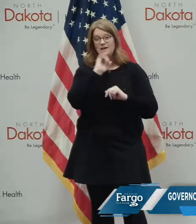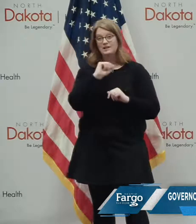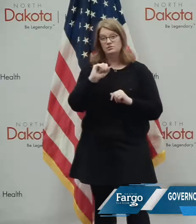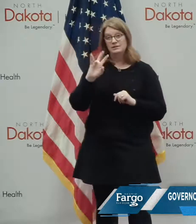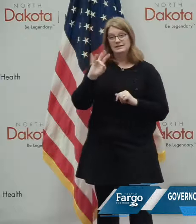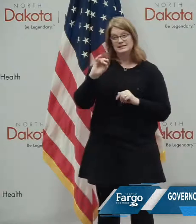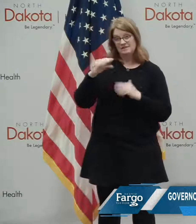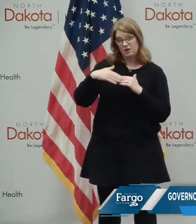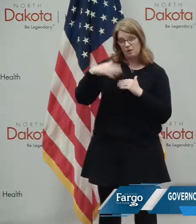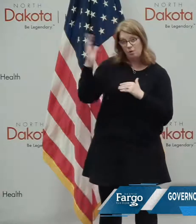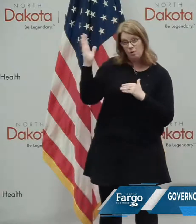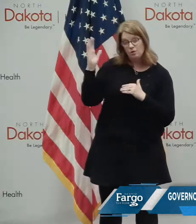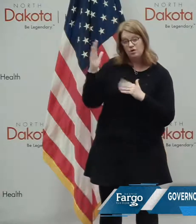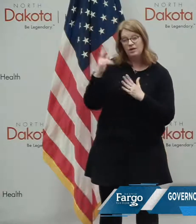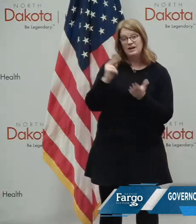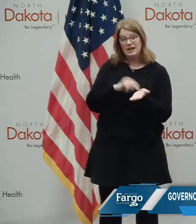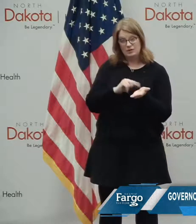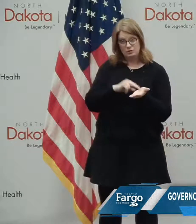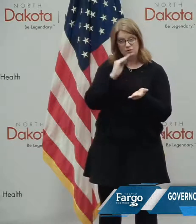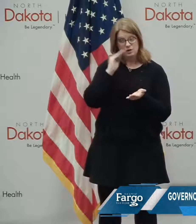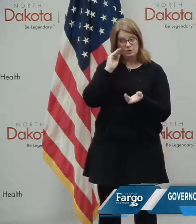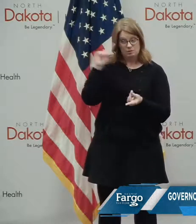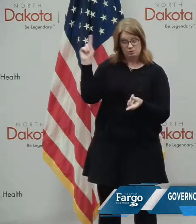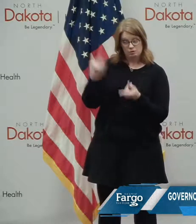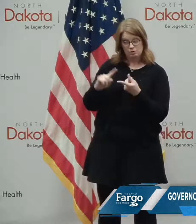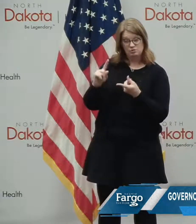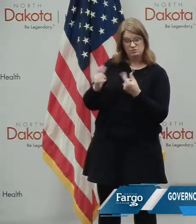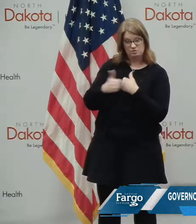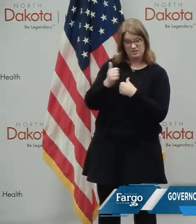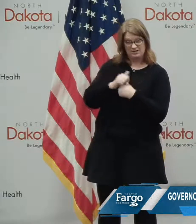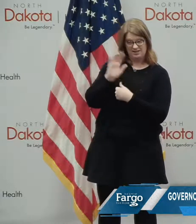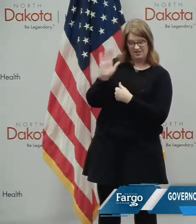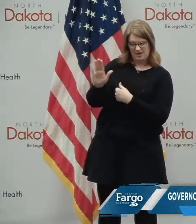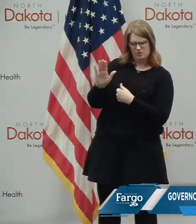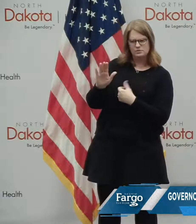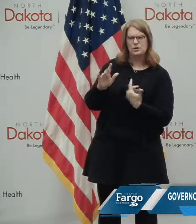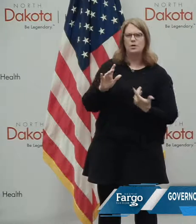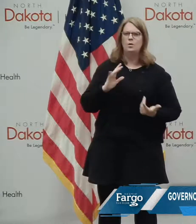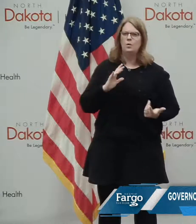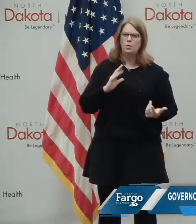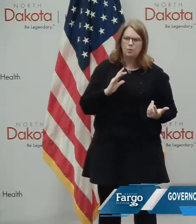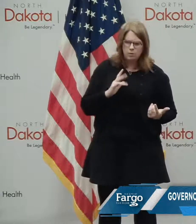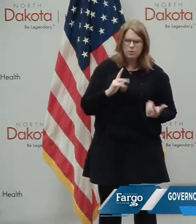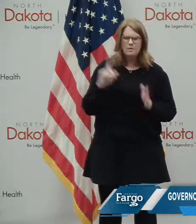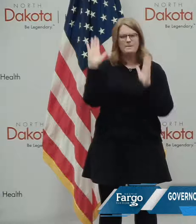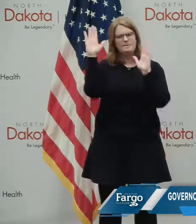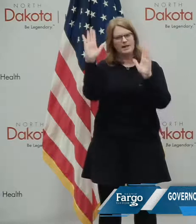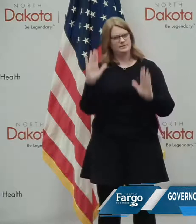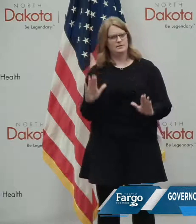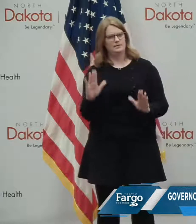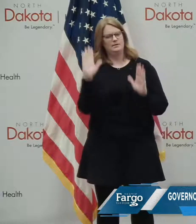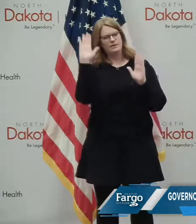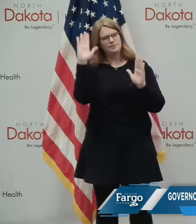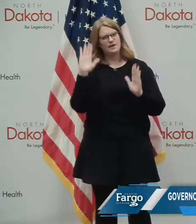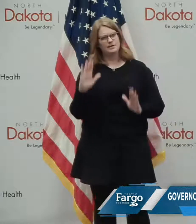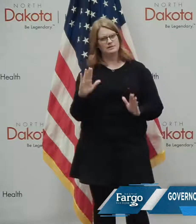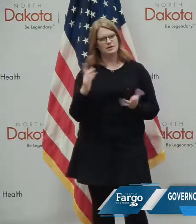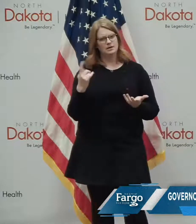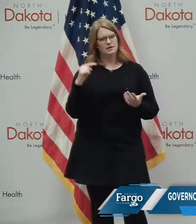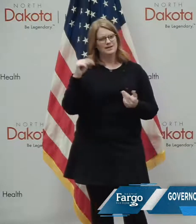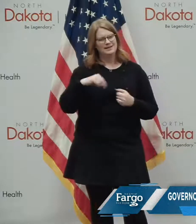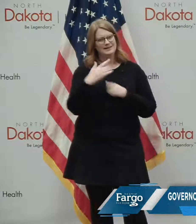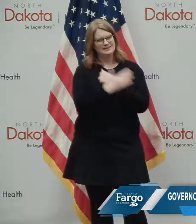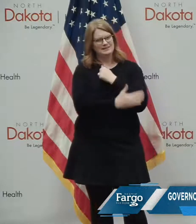care facilities and really reduce their risk, that would also be a game changer in terms of how this country and our